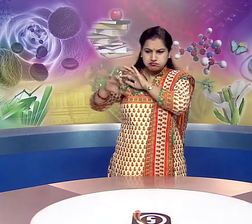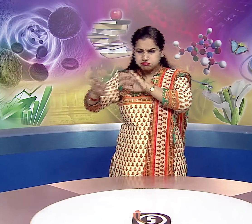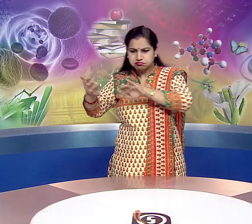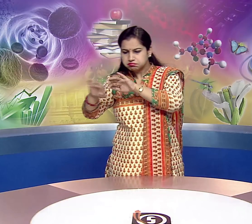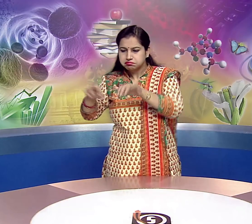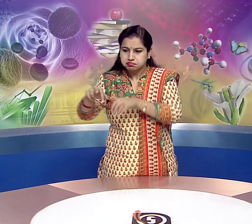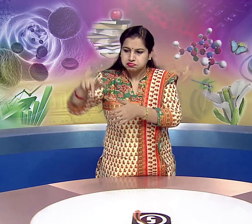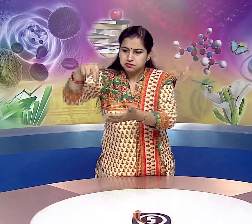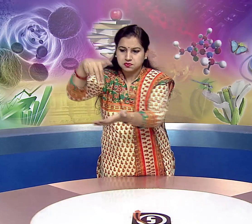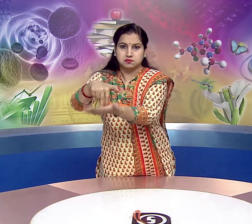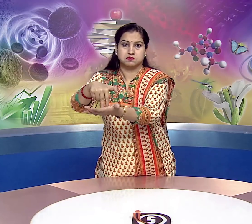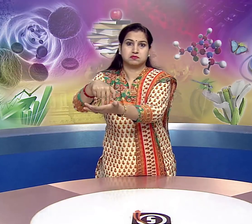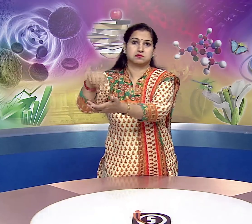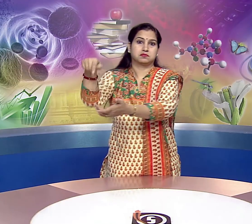through the crowd.